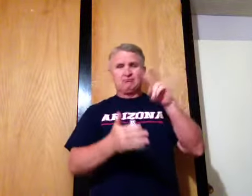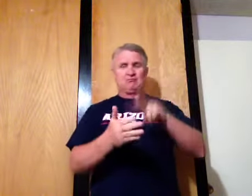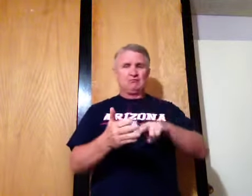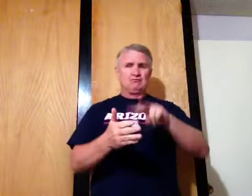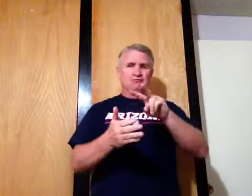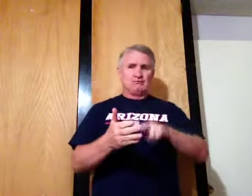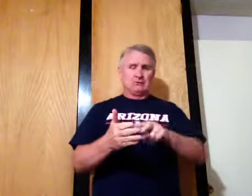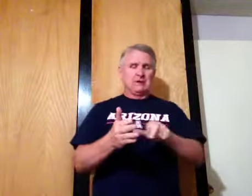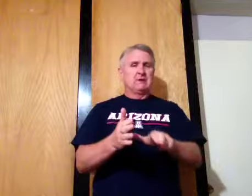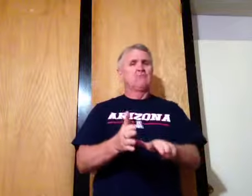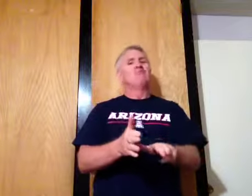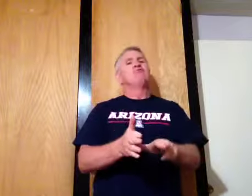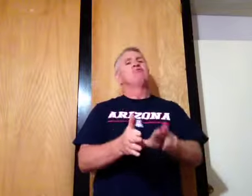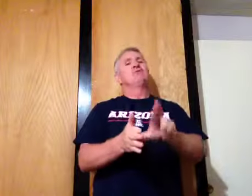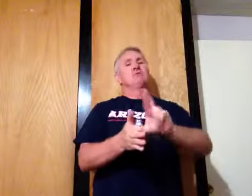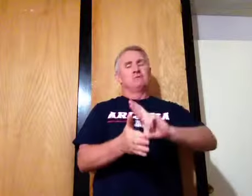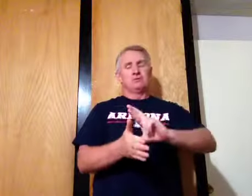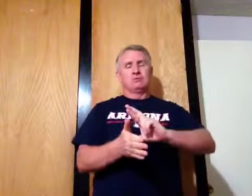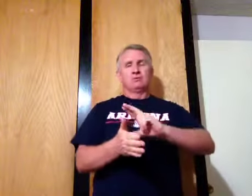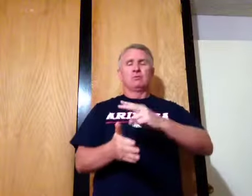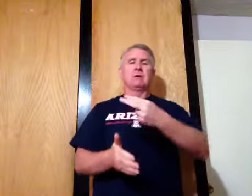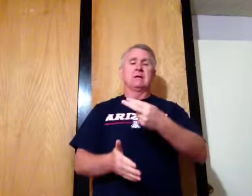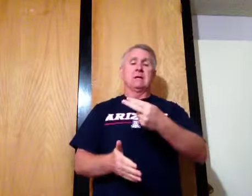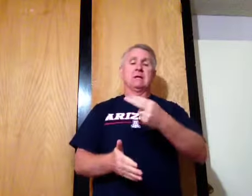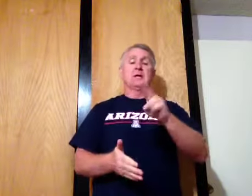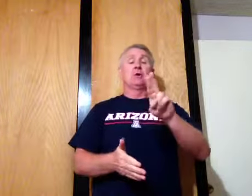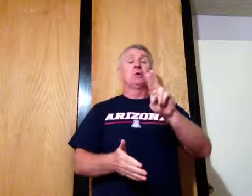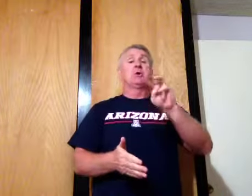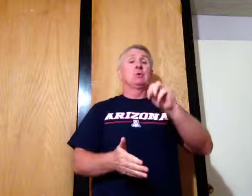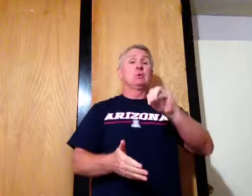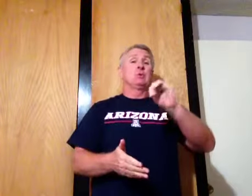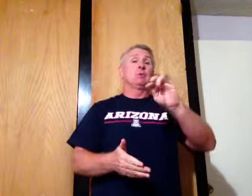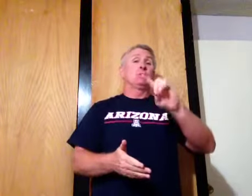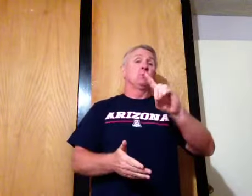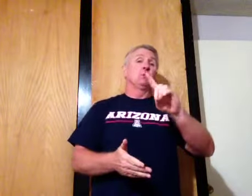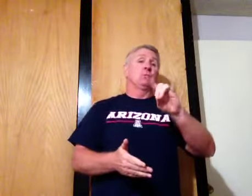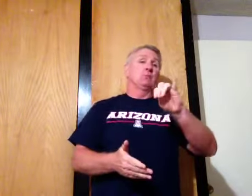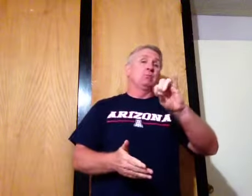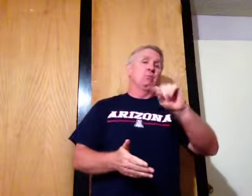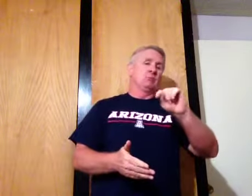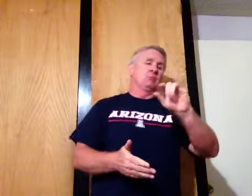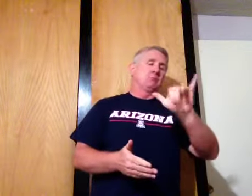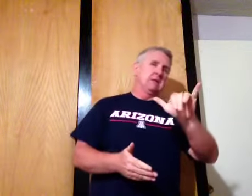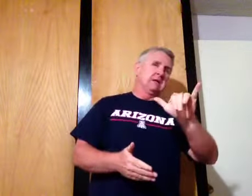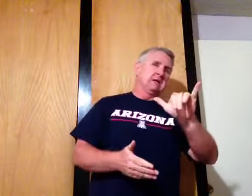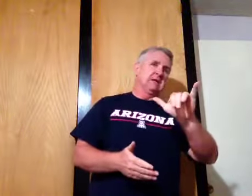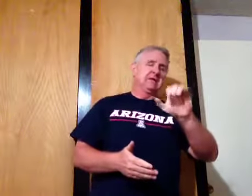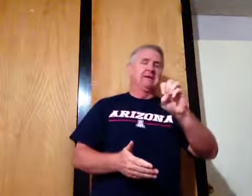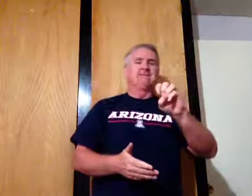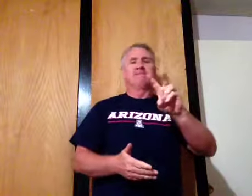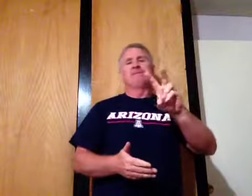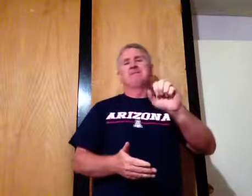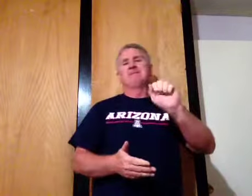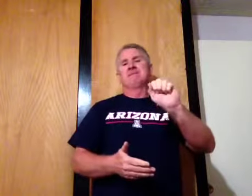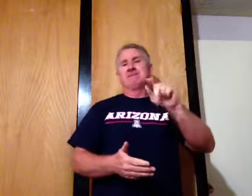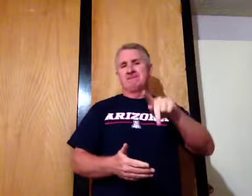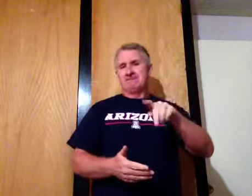over humidity and condensation and evaporation, things like that. What we're going to do today is go through and look at those. The first thing you need to do is in